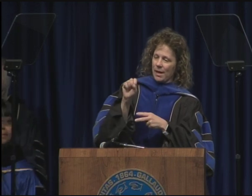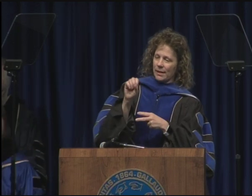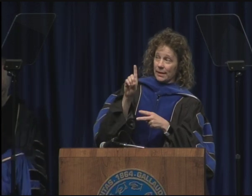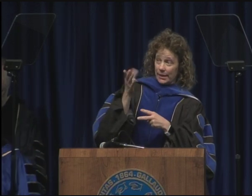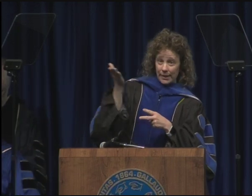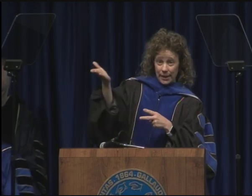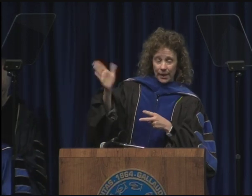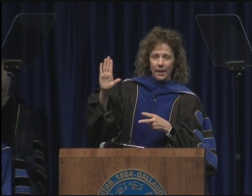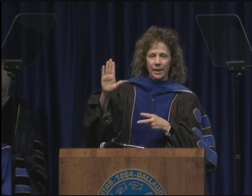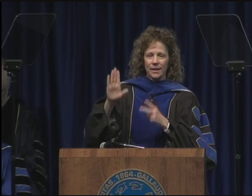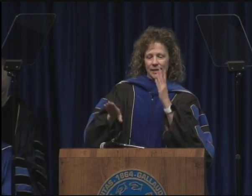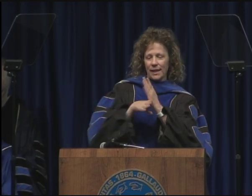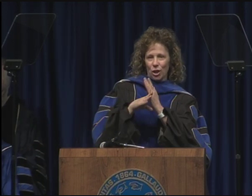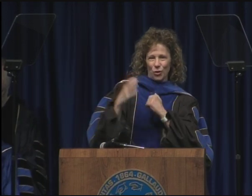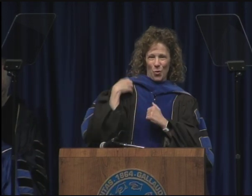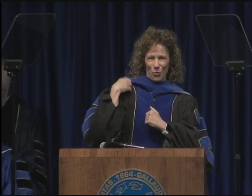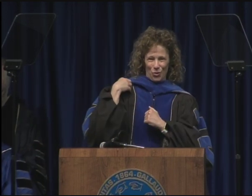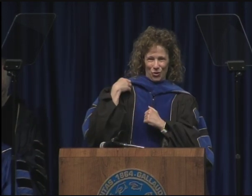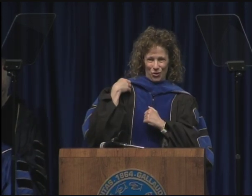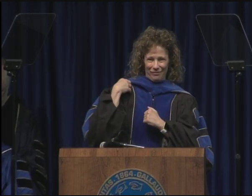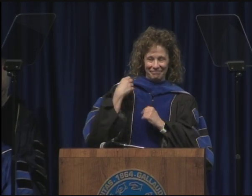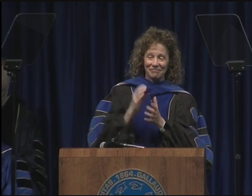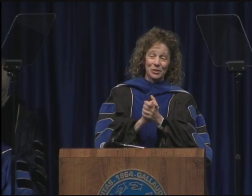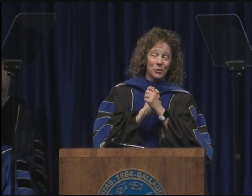and being a soccer coach with MSSD.